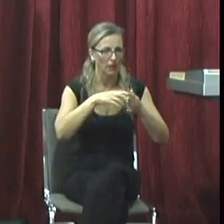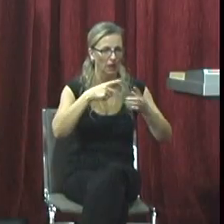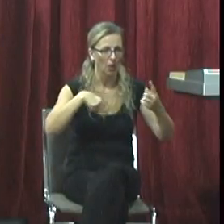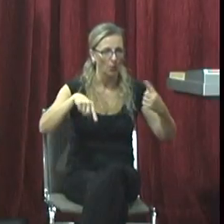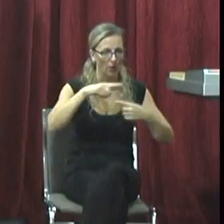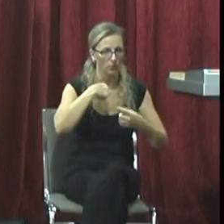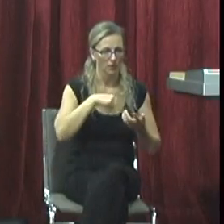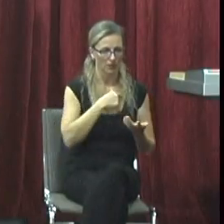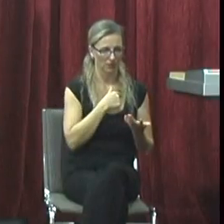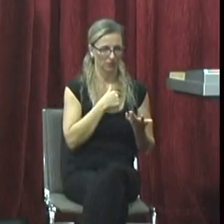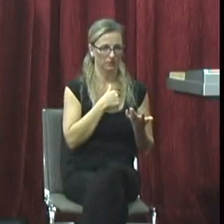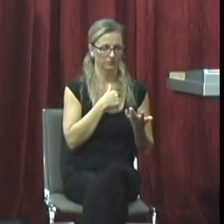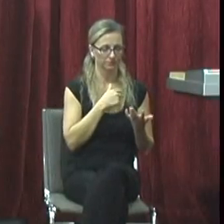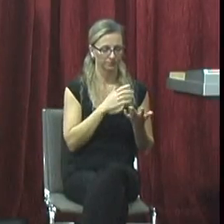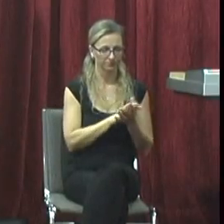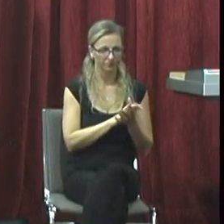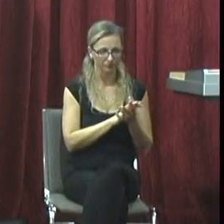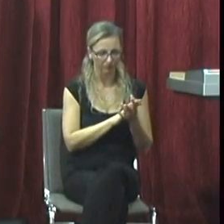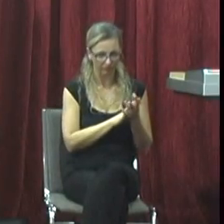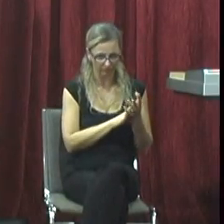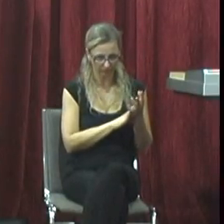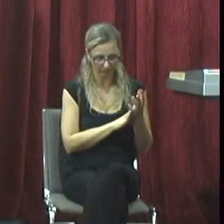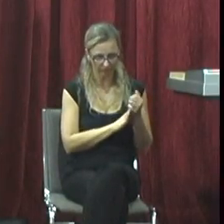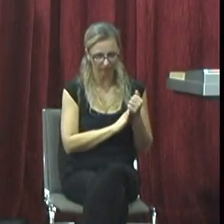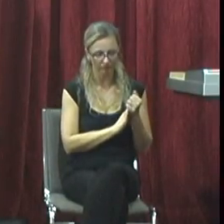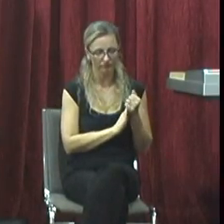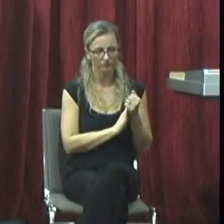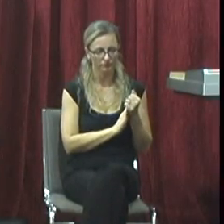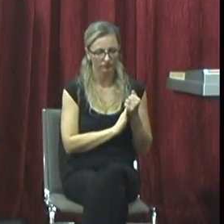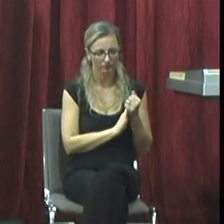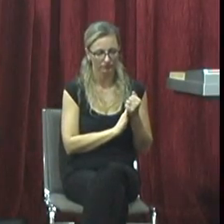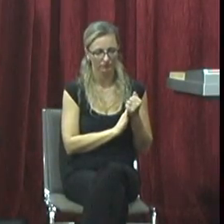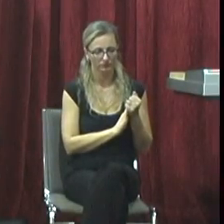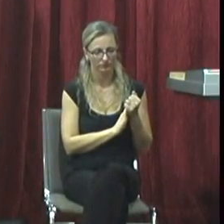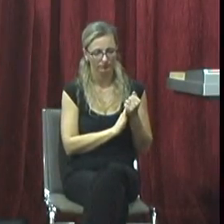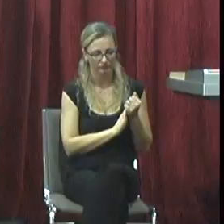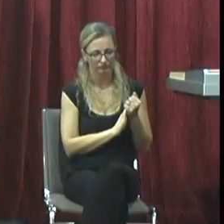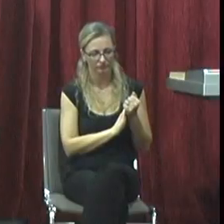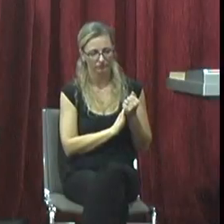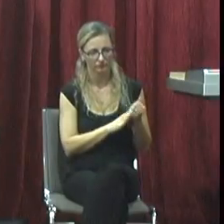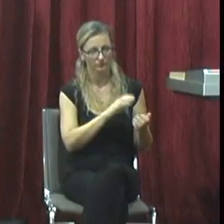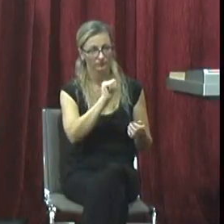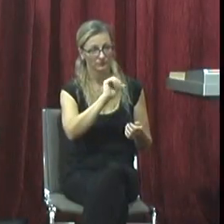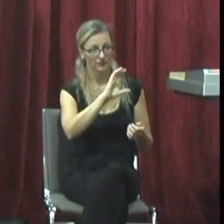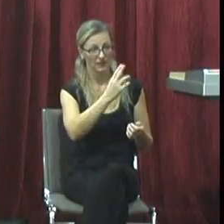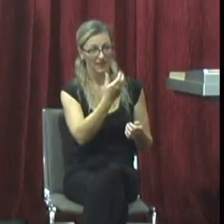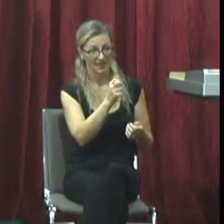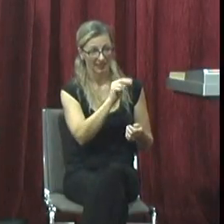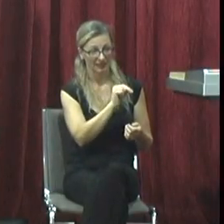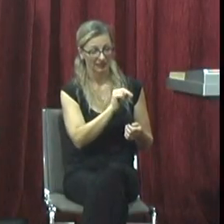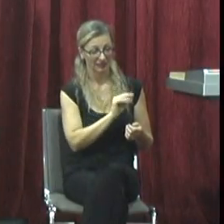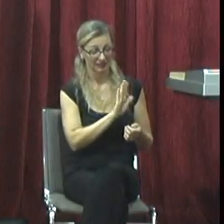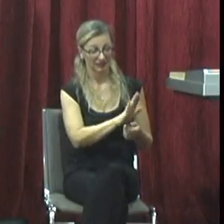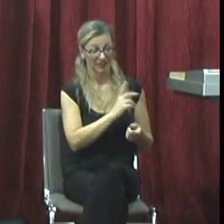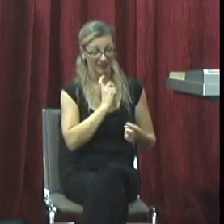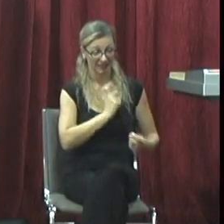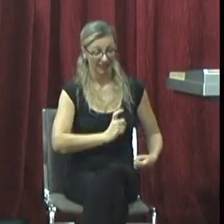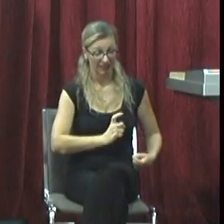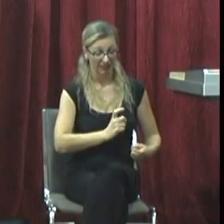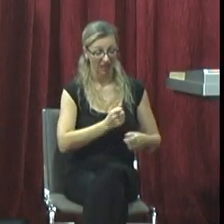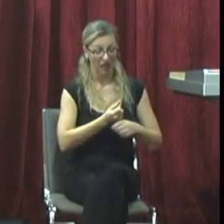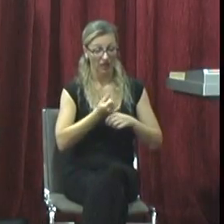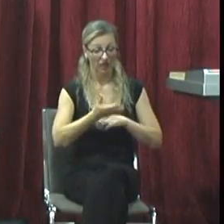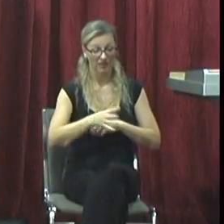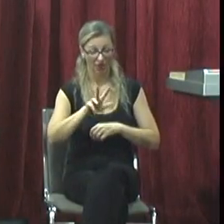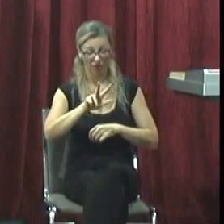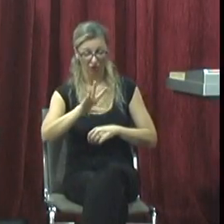responsibility. And what's striking about Achan's story is that one man sinned caused 36 people to die. Those 36